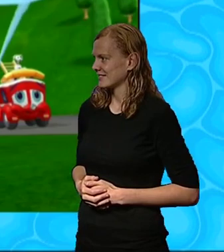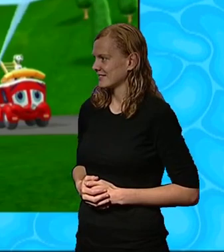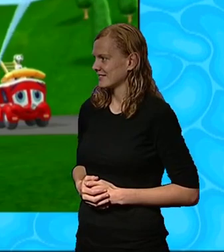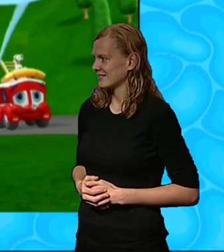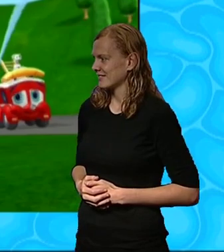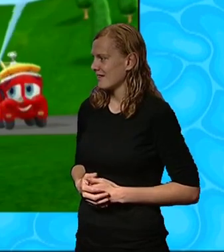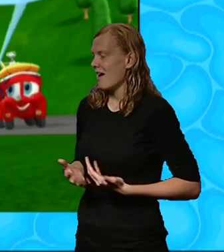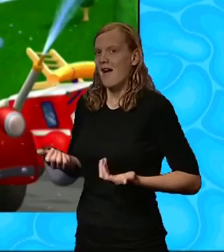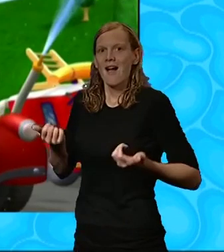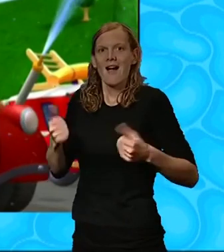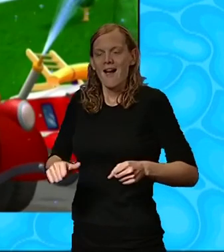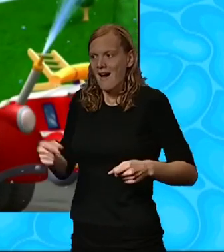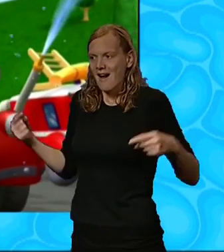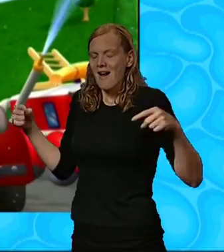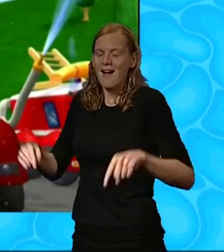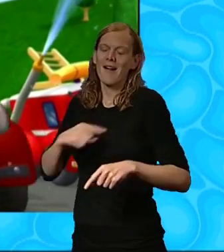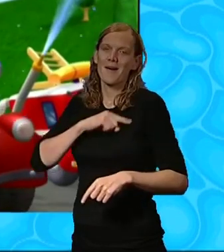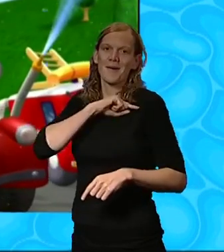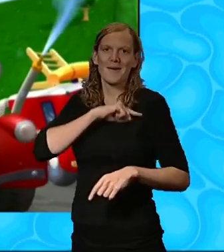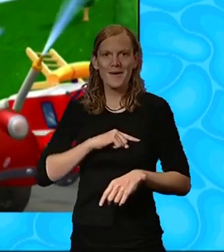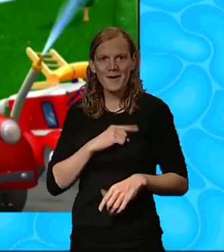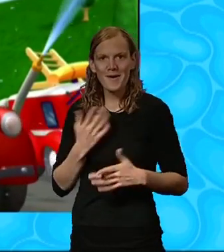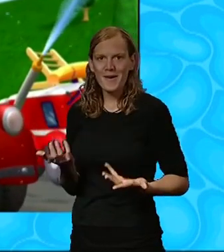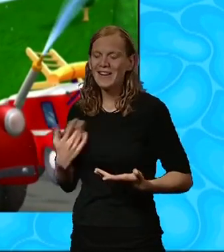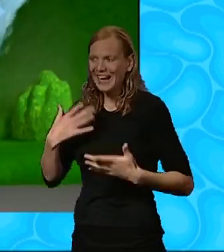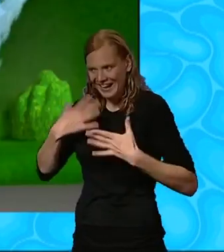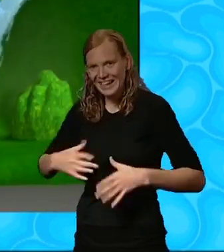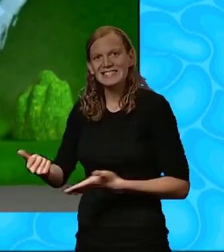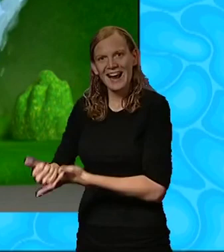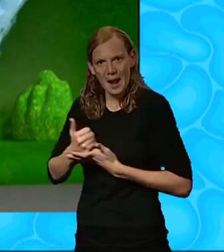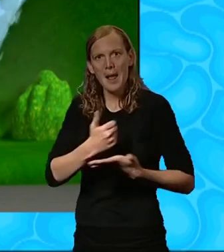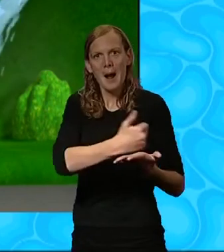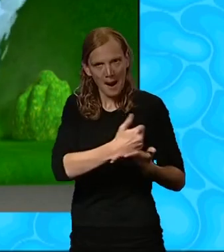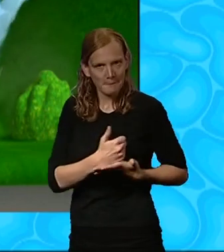I'm glad to see you both. I could use all the help I can get right now.